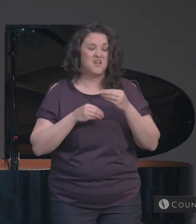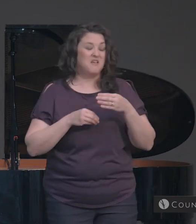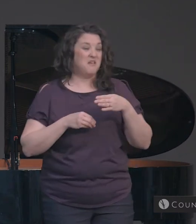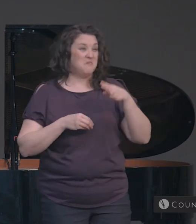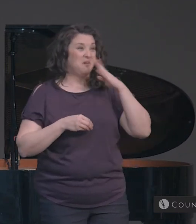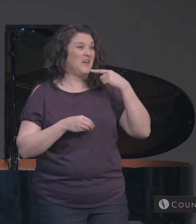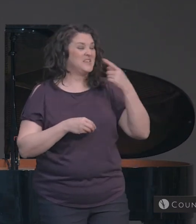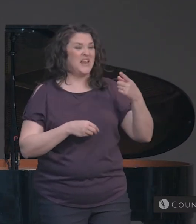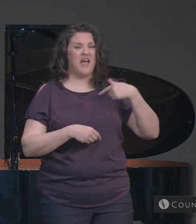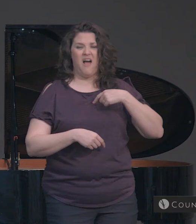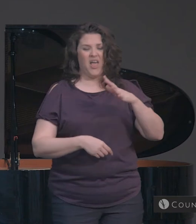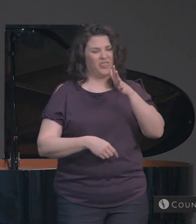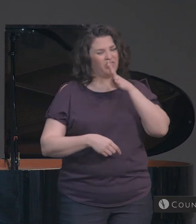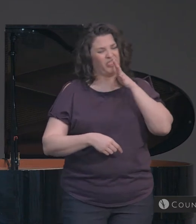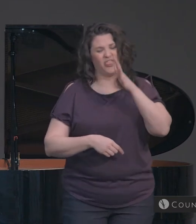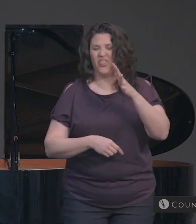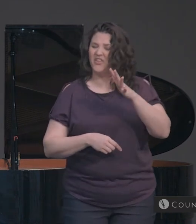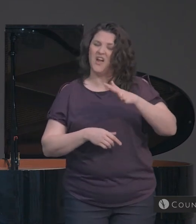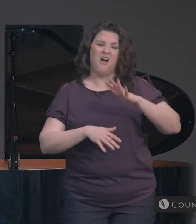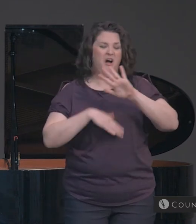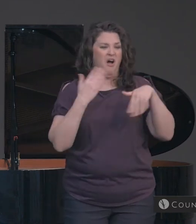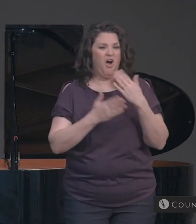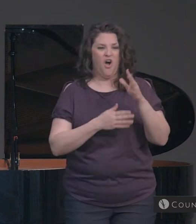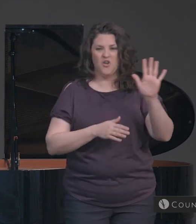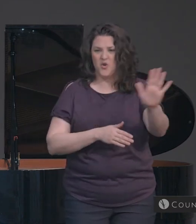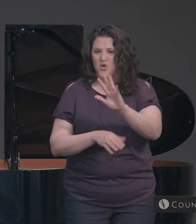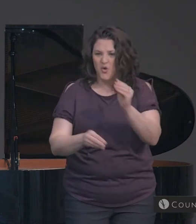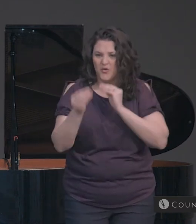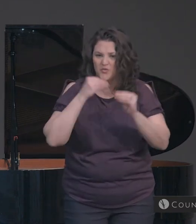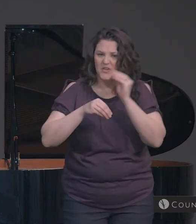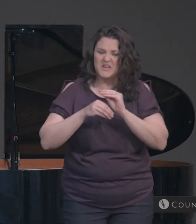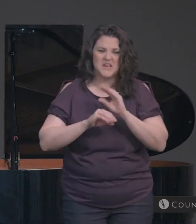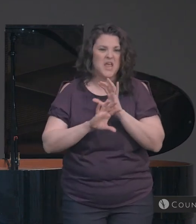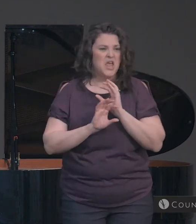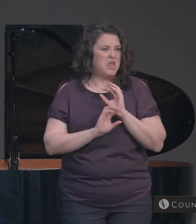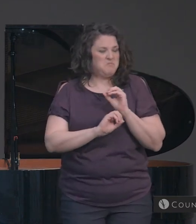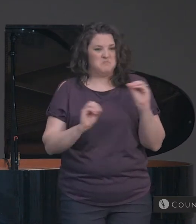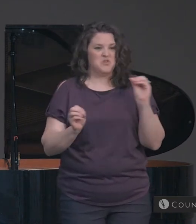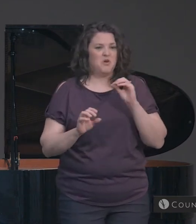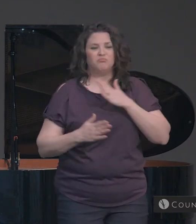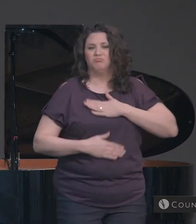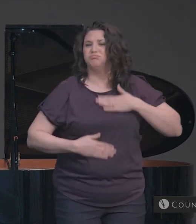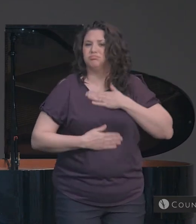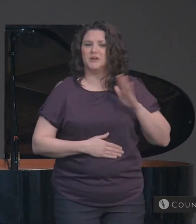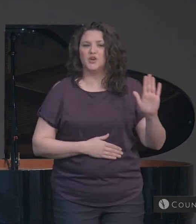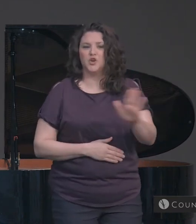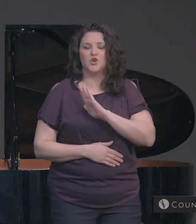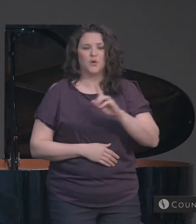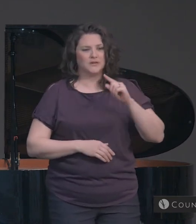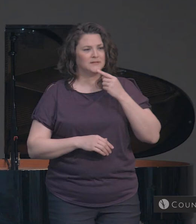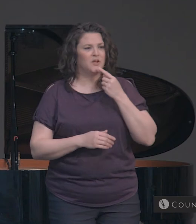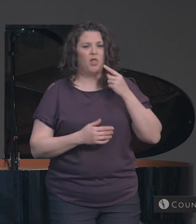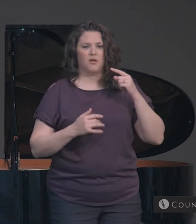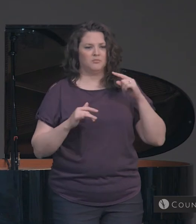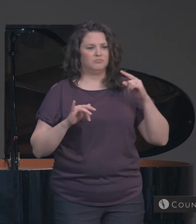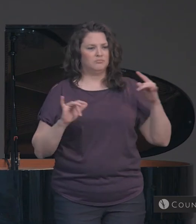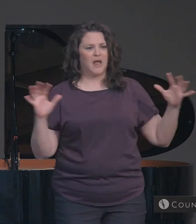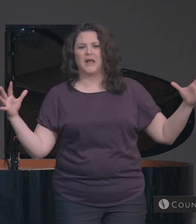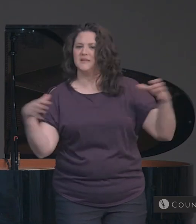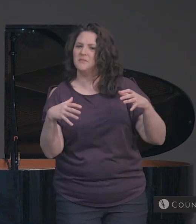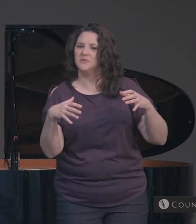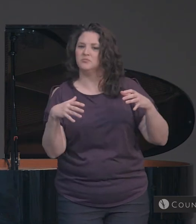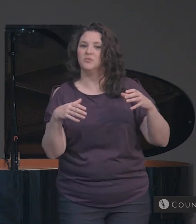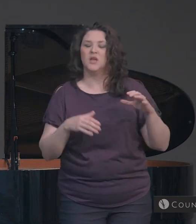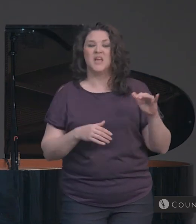I despise your feasts, and I take no delight in your solemn assemblies. Kind of like